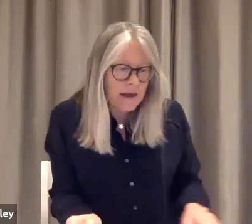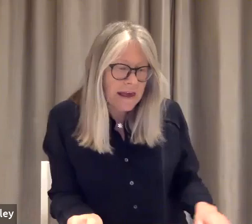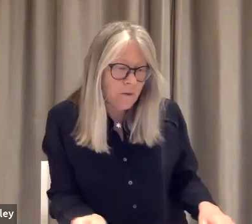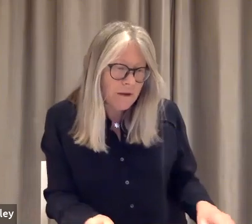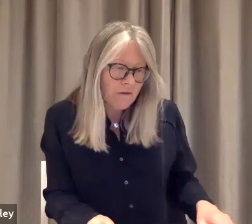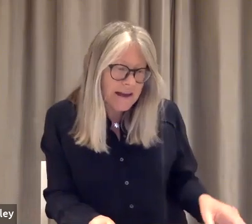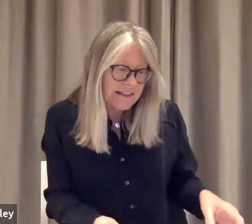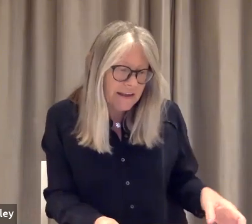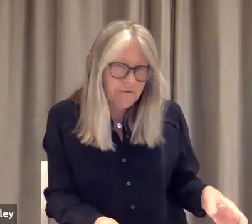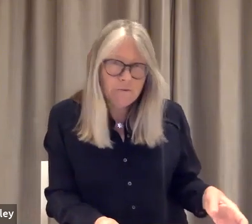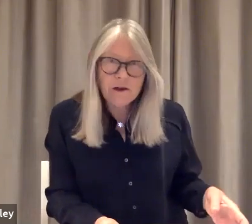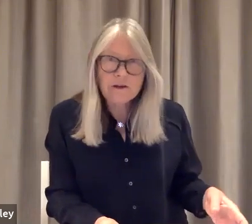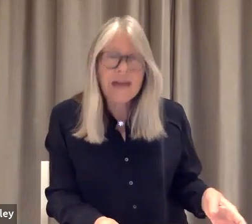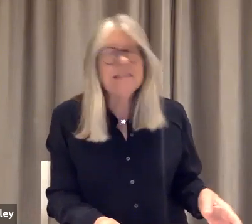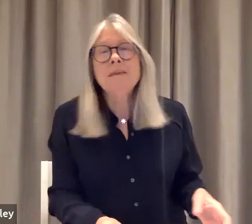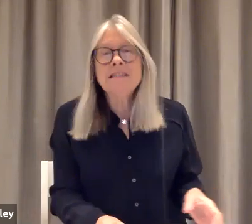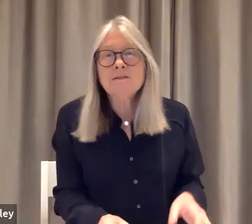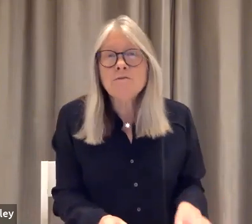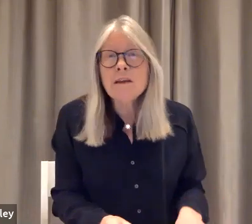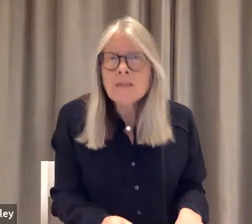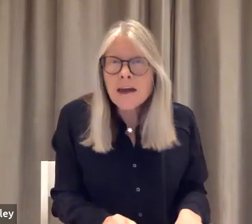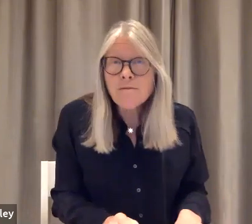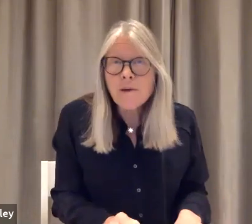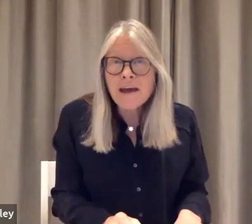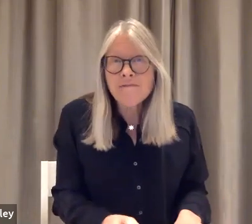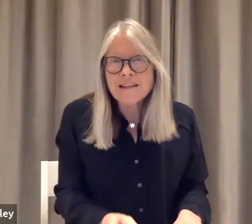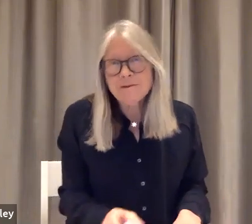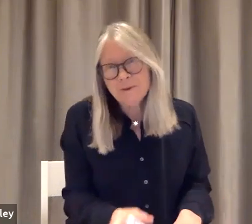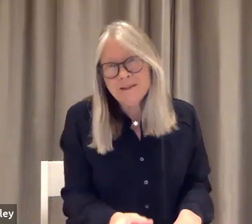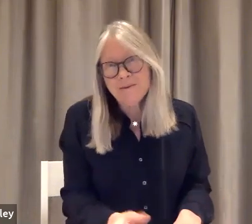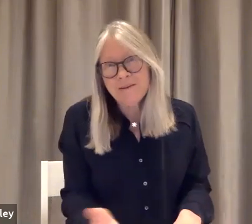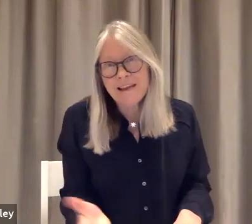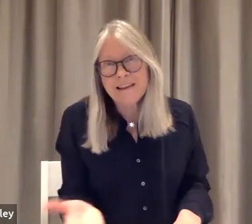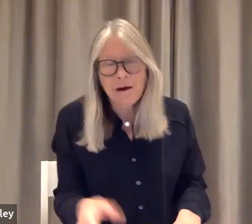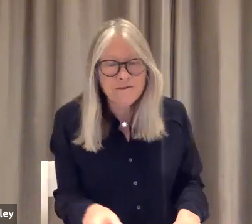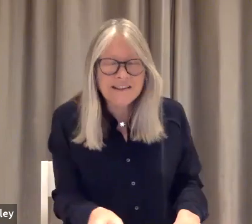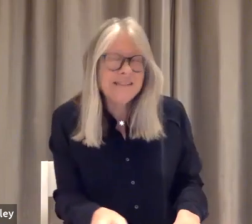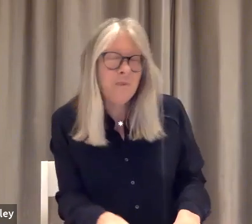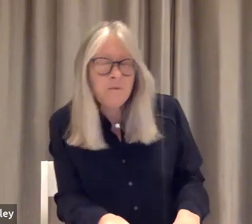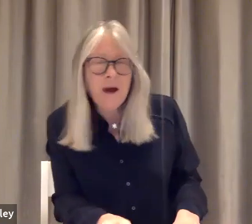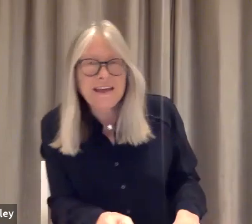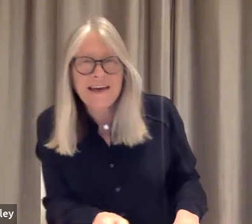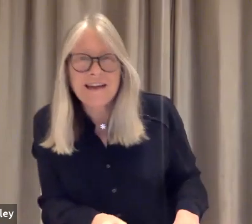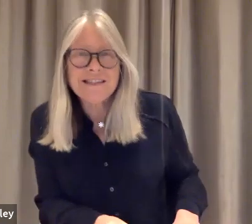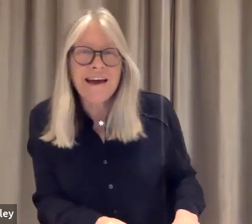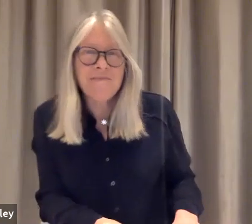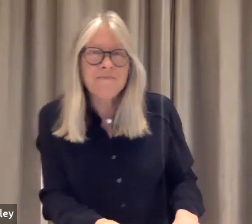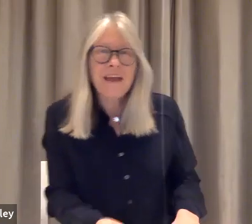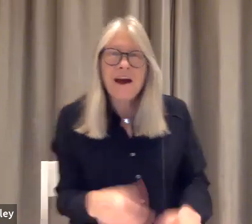it would be great if we could get to meet in real life, but if that's not possible, then hopefully this is one way that I